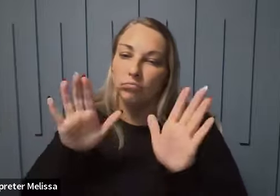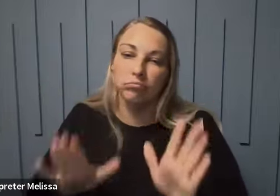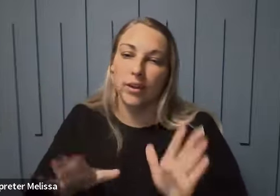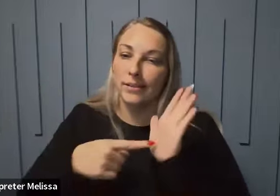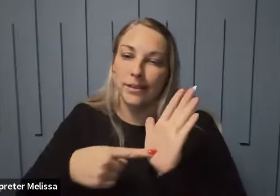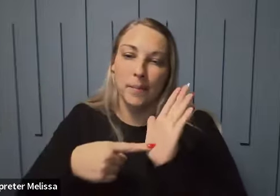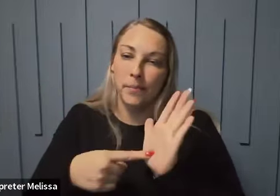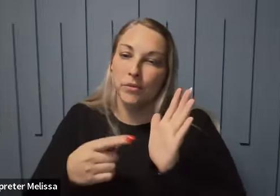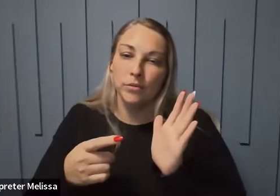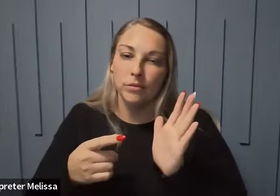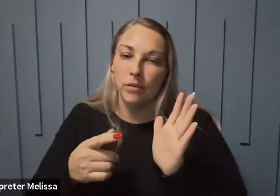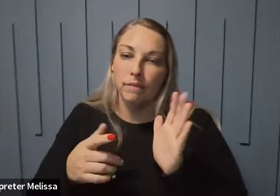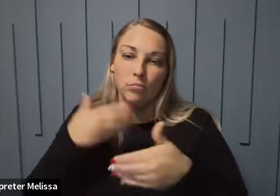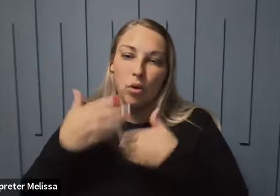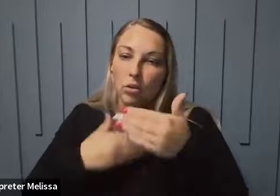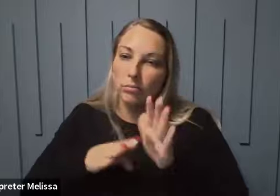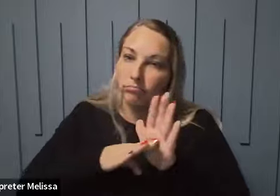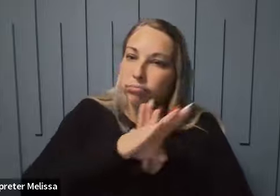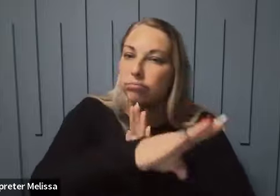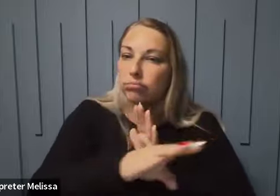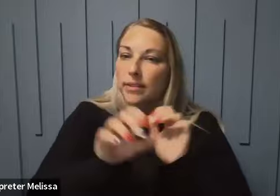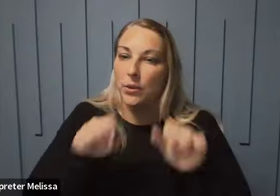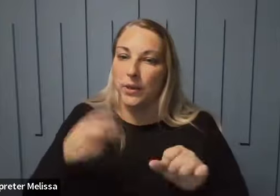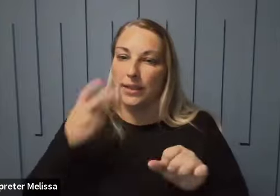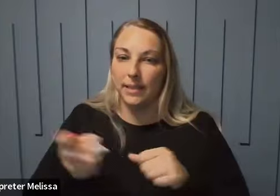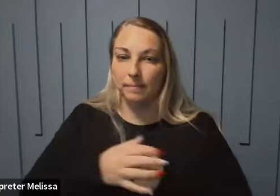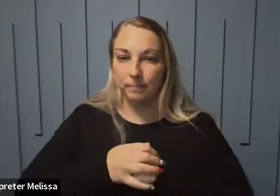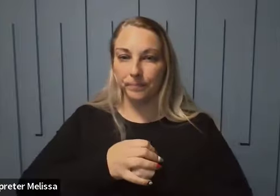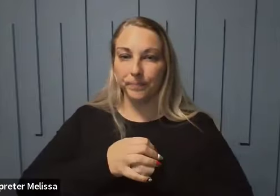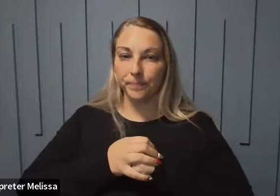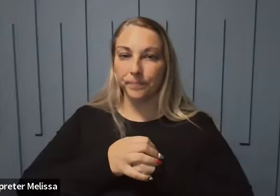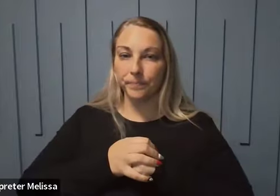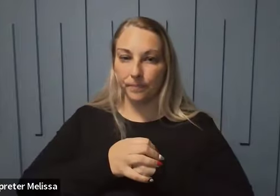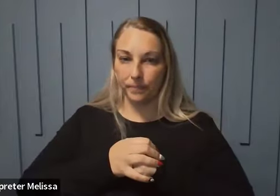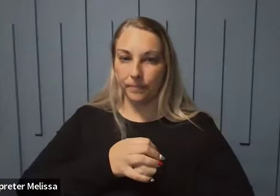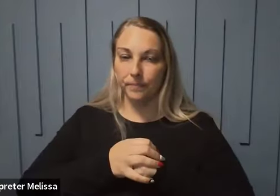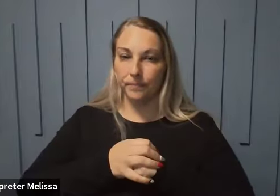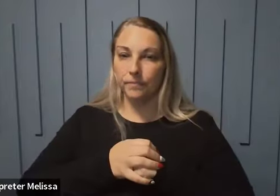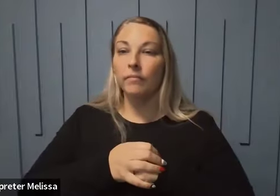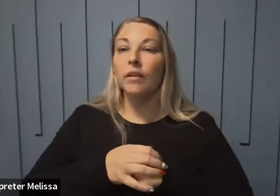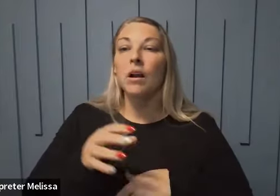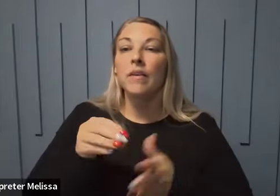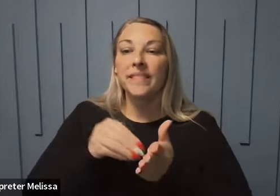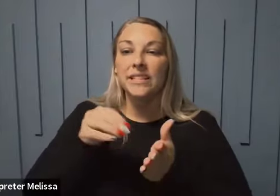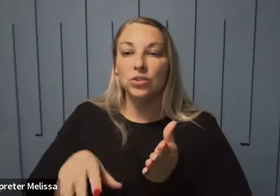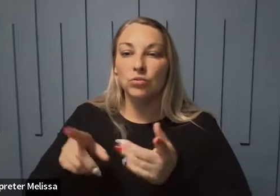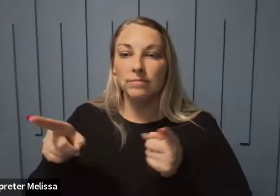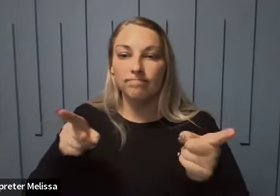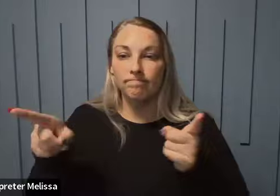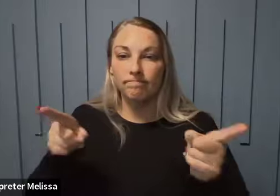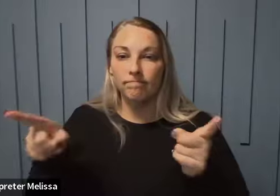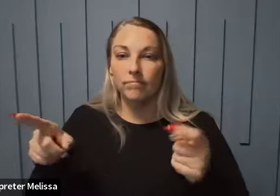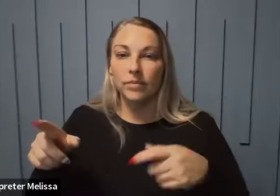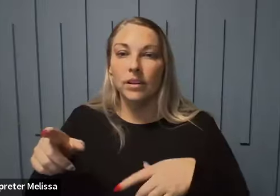reading. These two students, I chose two students. Again, every student that I chose for these things are